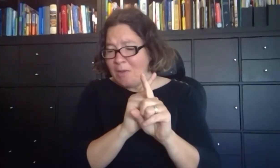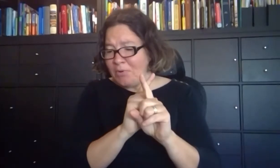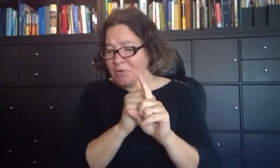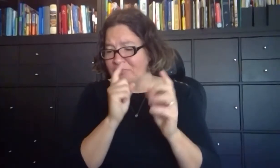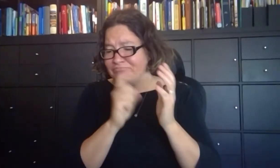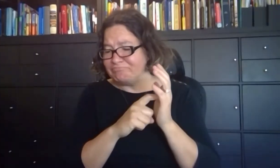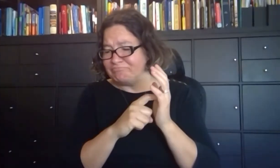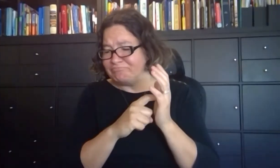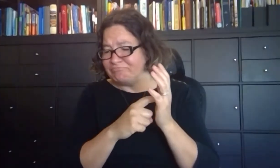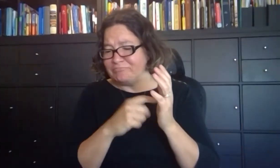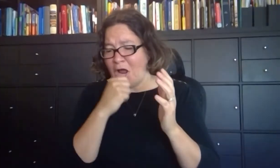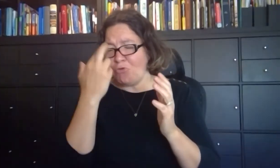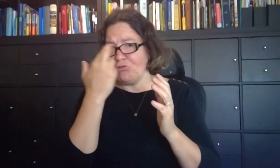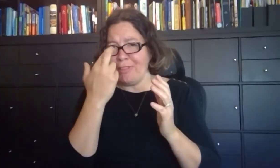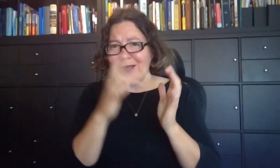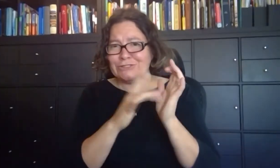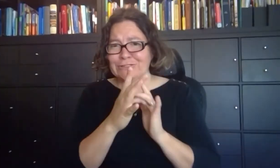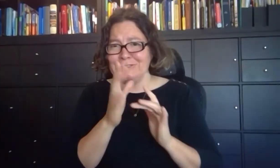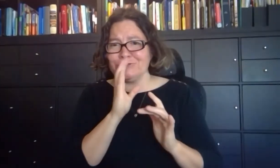You see these two disciples.